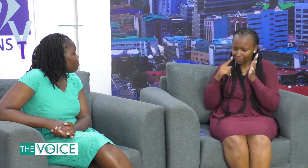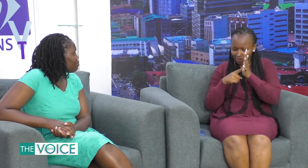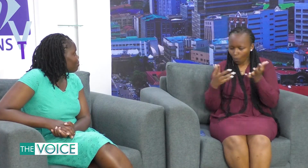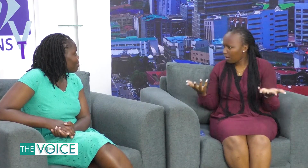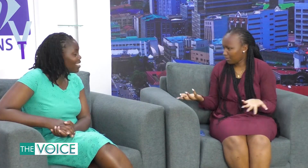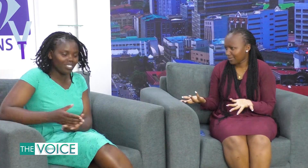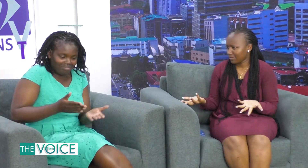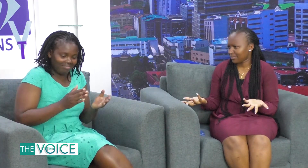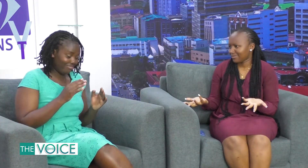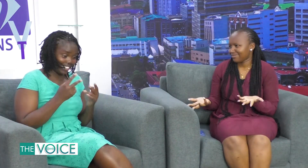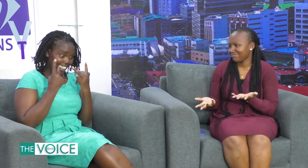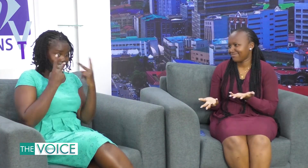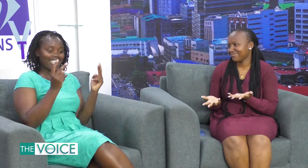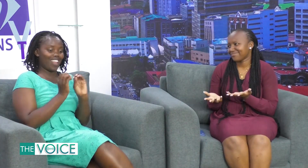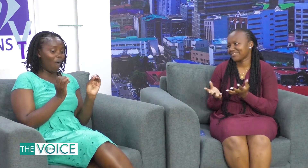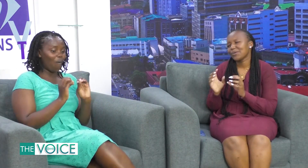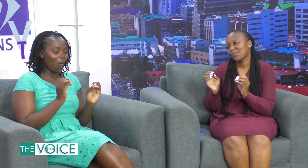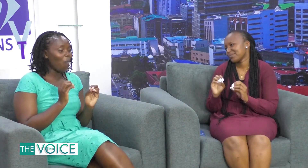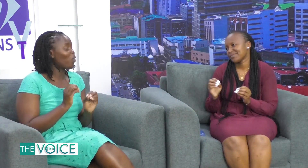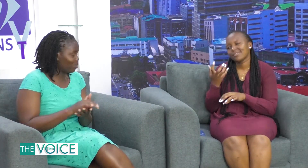language class to reduce the language barrier.